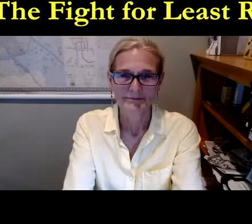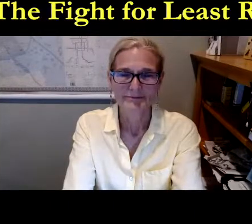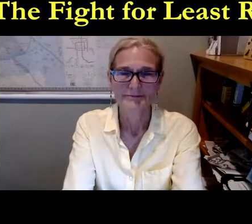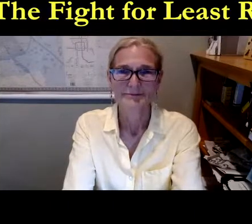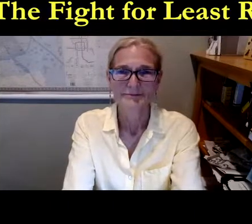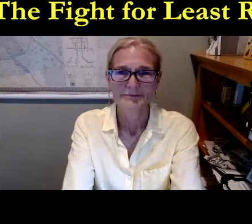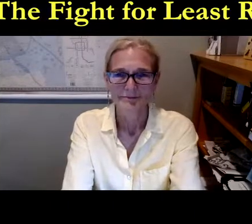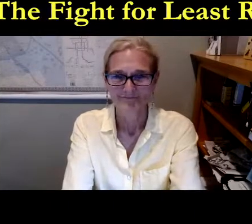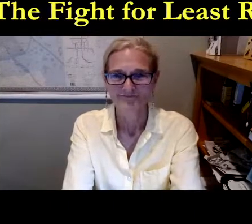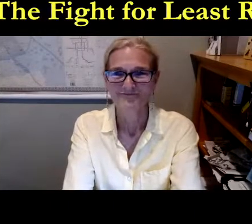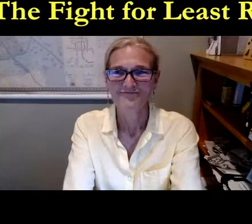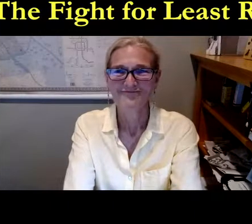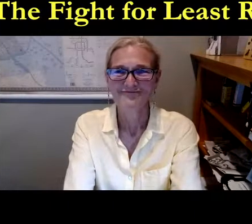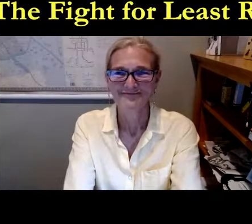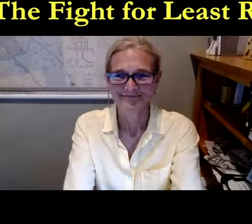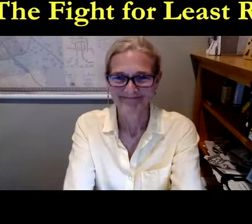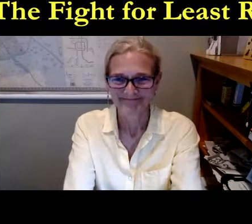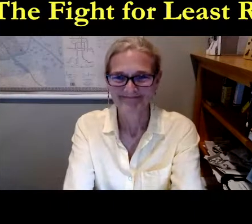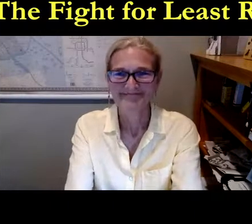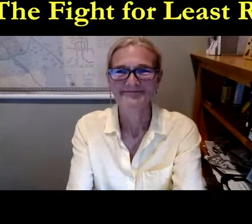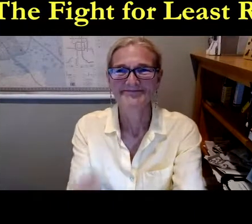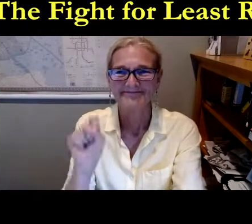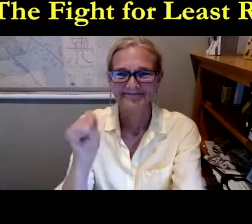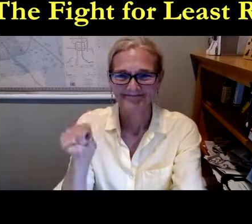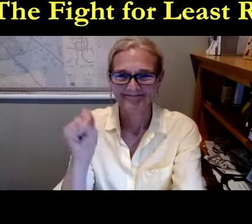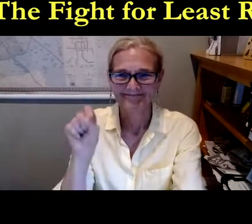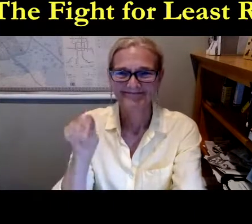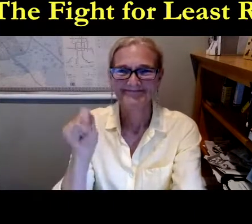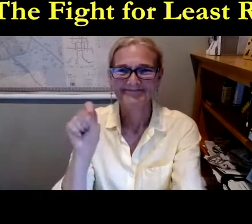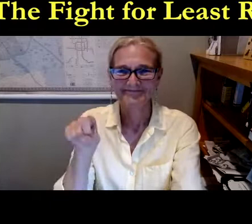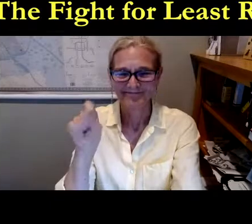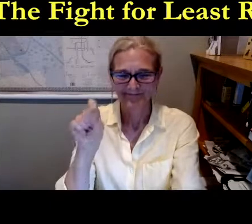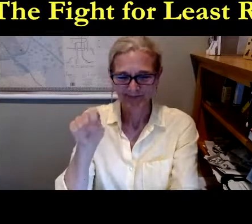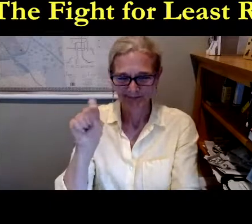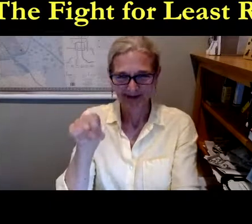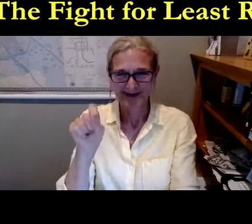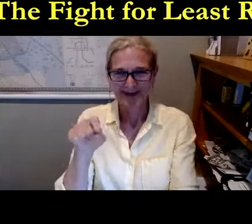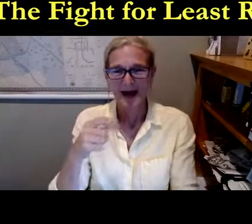passion and continue moving forward. There's a lot of work to do.